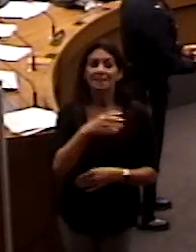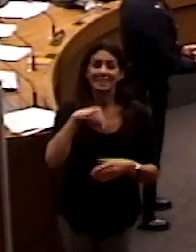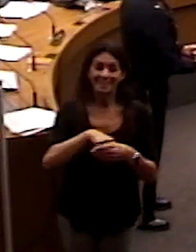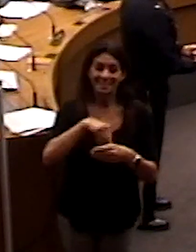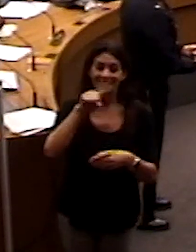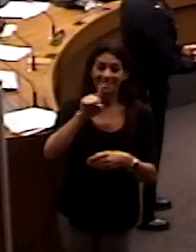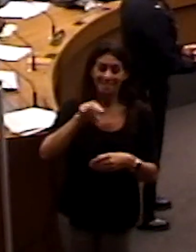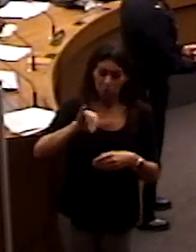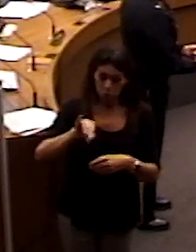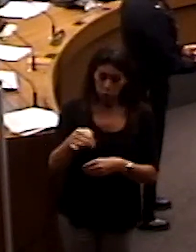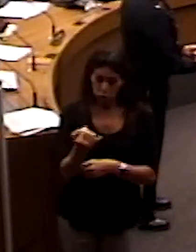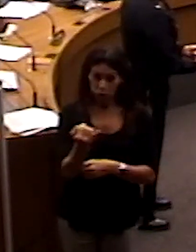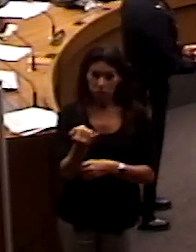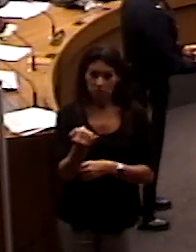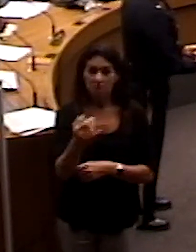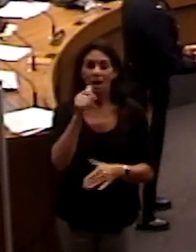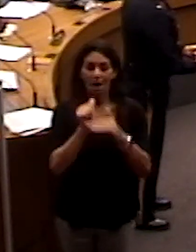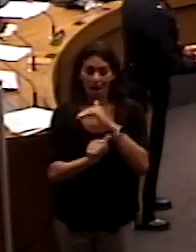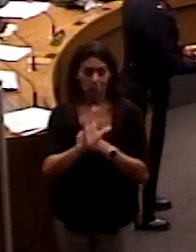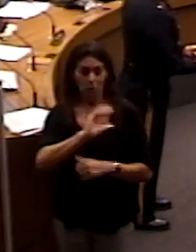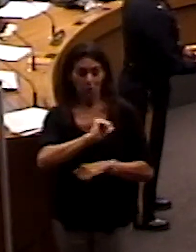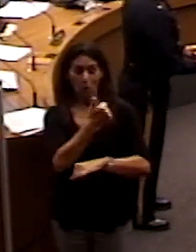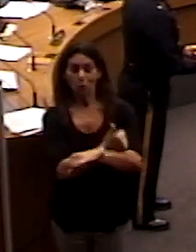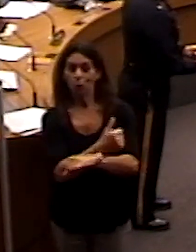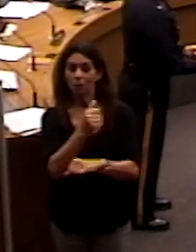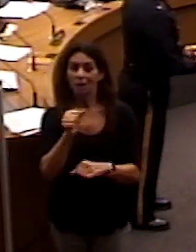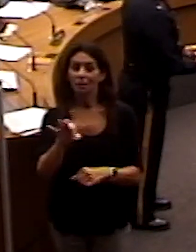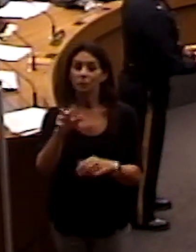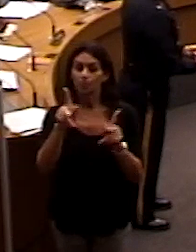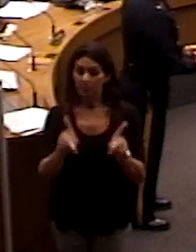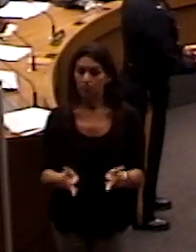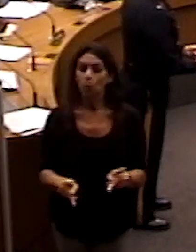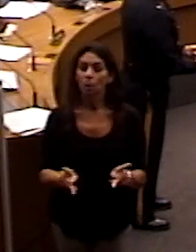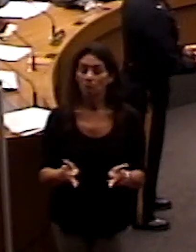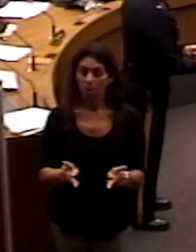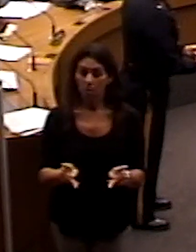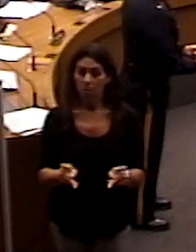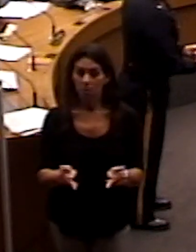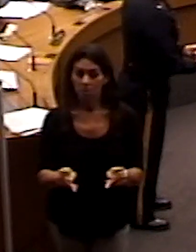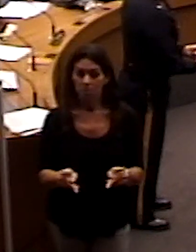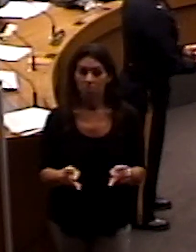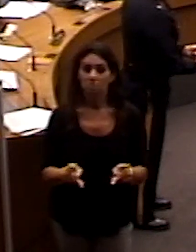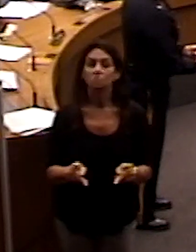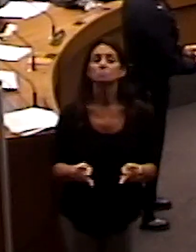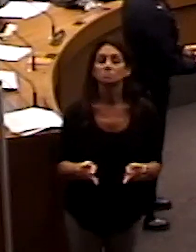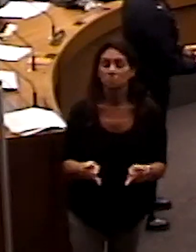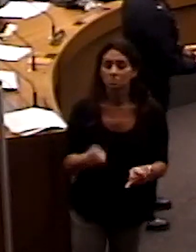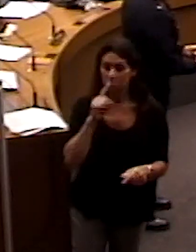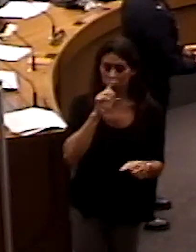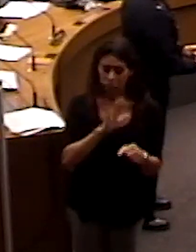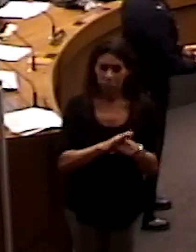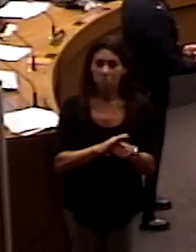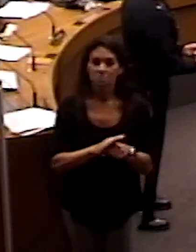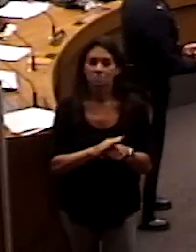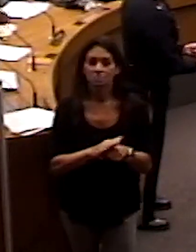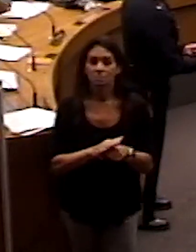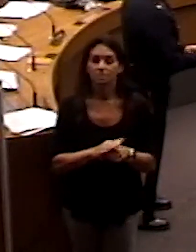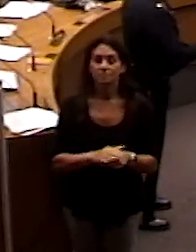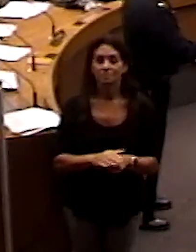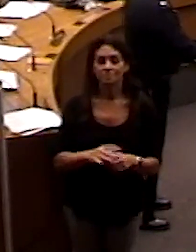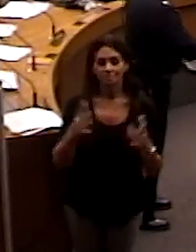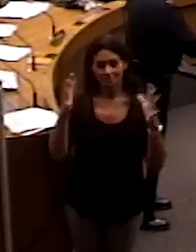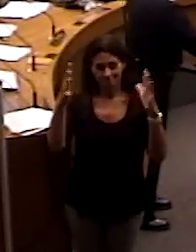state. And in this state. Under the authority of the people. Under the authority of the people. So help me God. So help me God. Thank you. You're